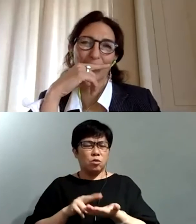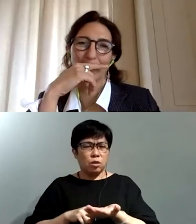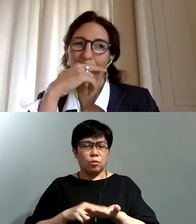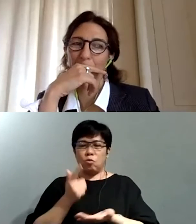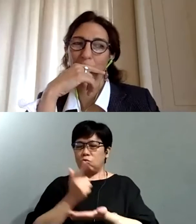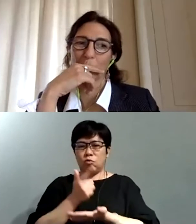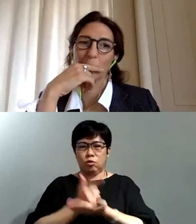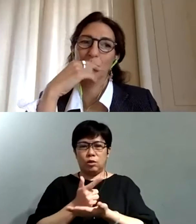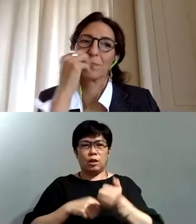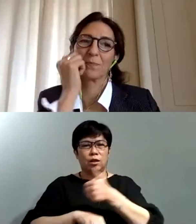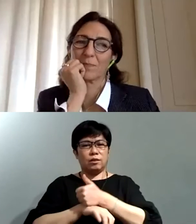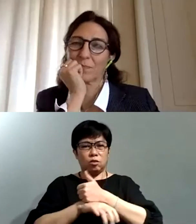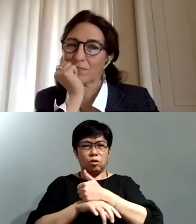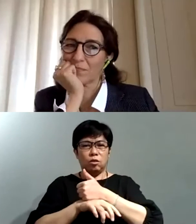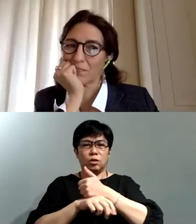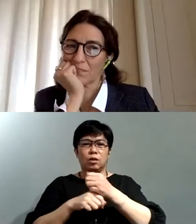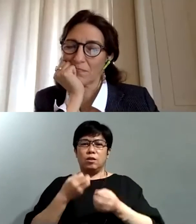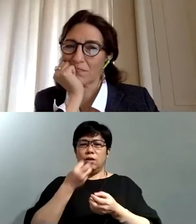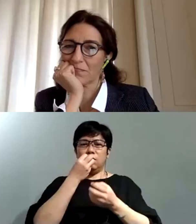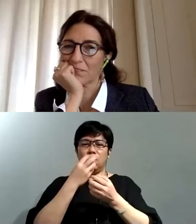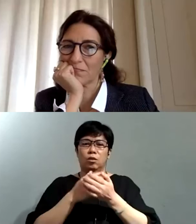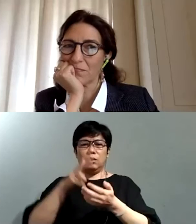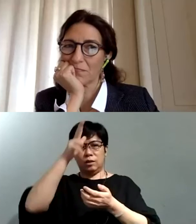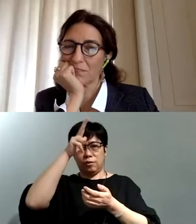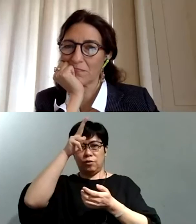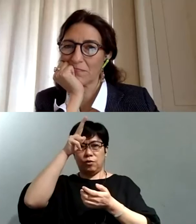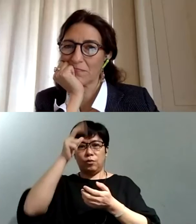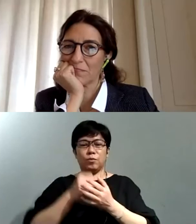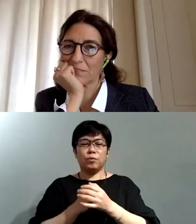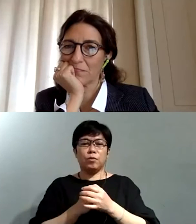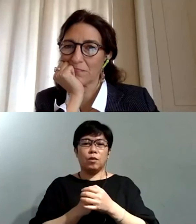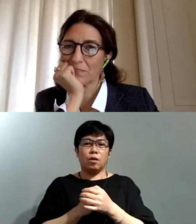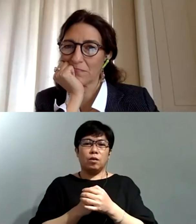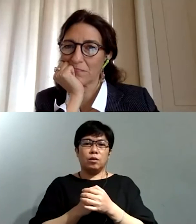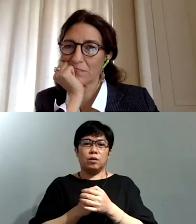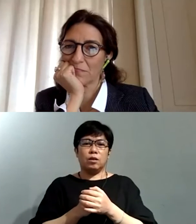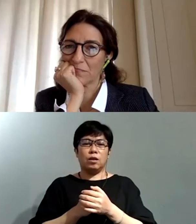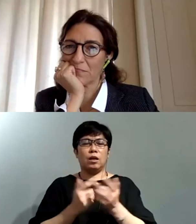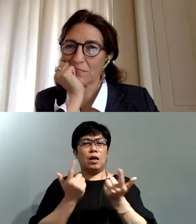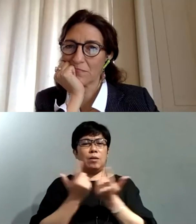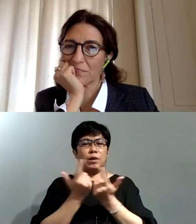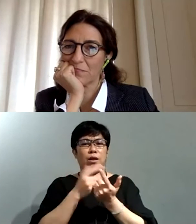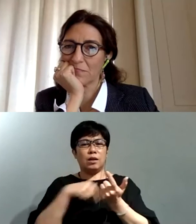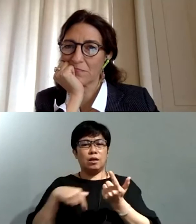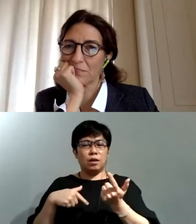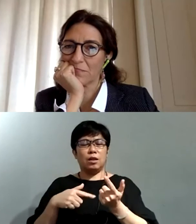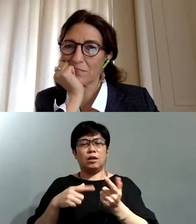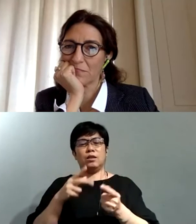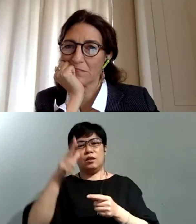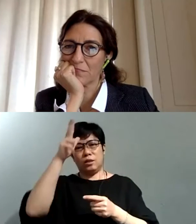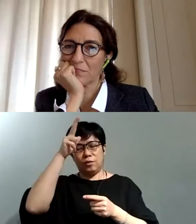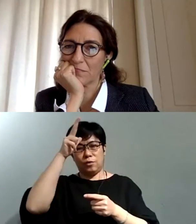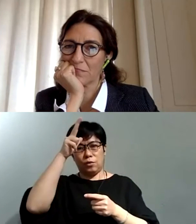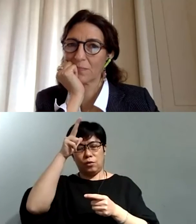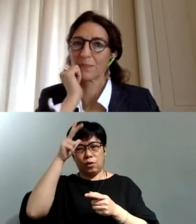the authority in Hong Kong, the government, the central government in Beijing, the pro-government side are